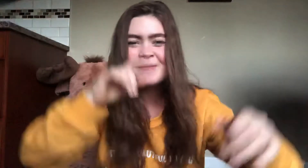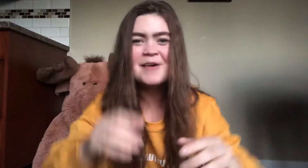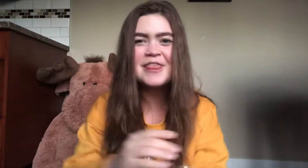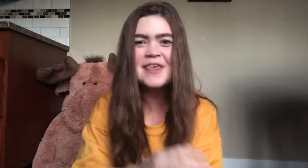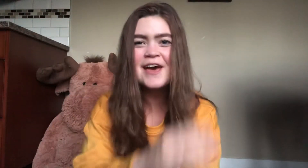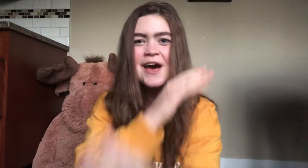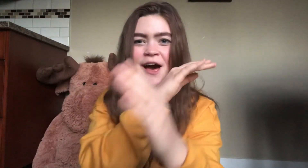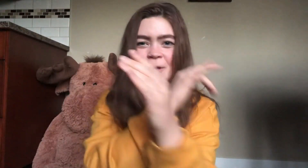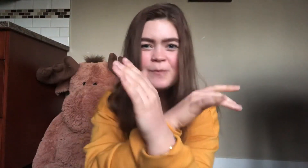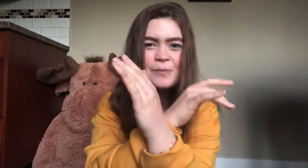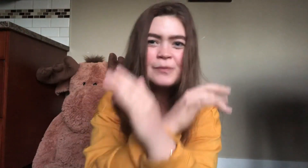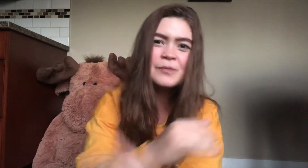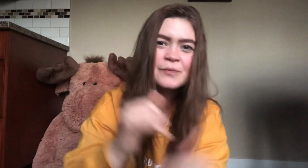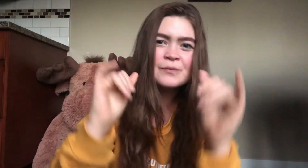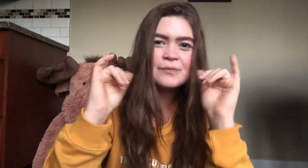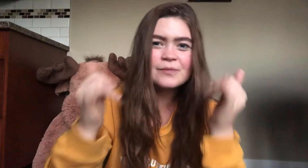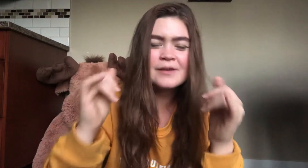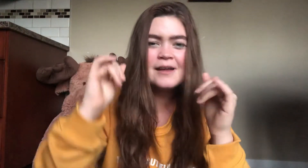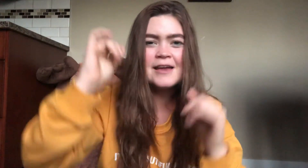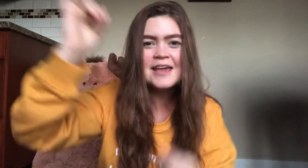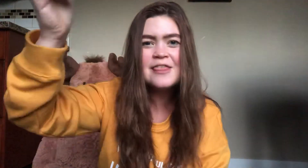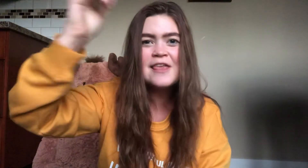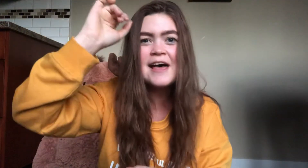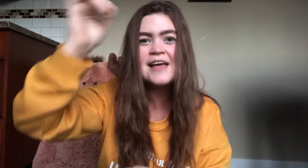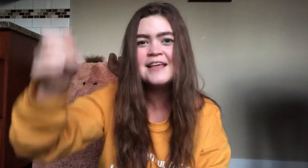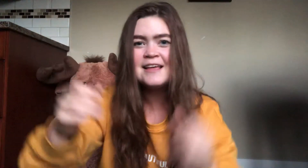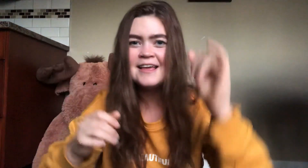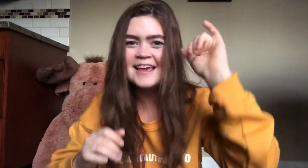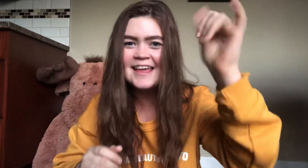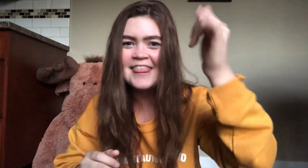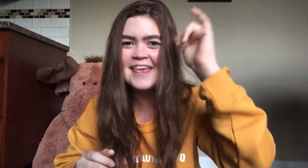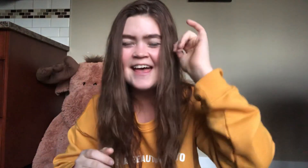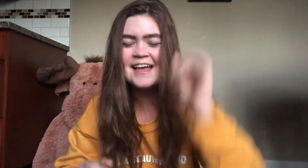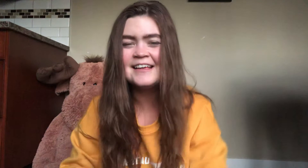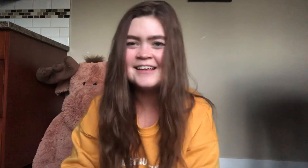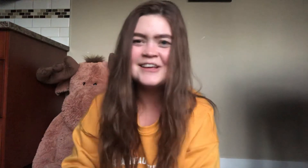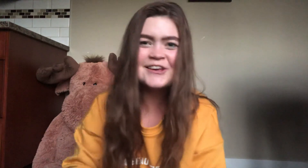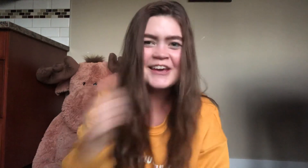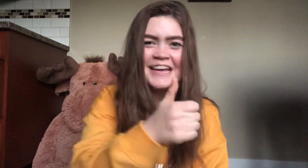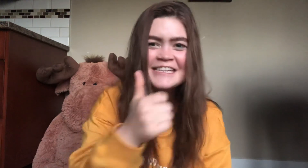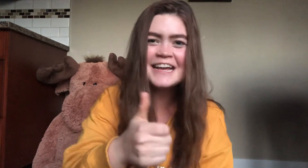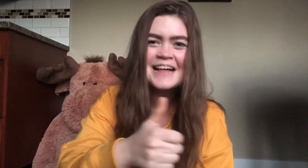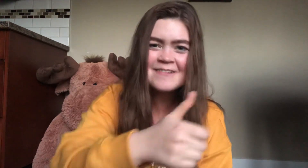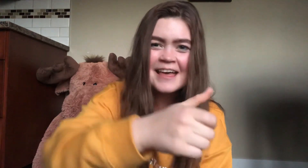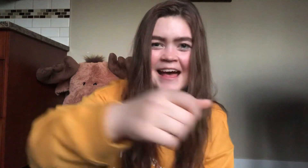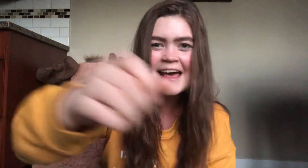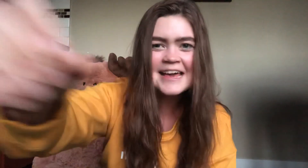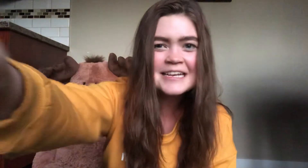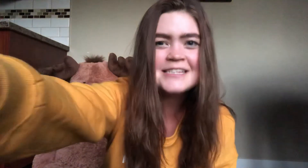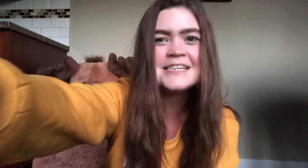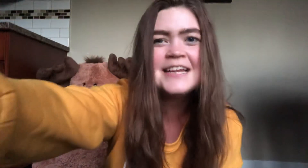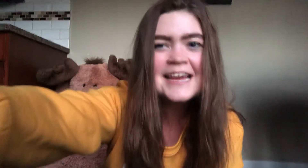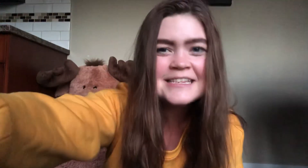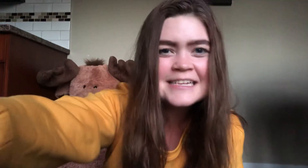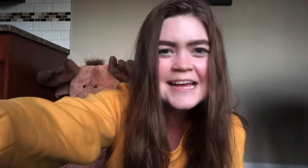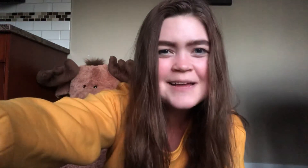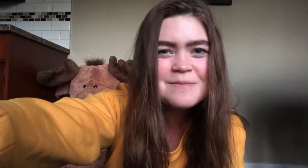but there, great job, guys. See you next time.